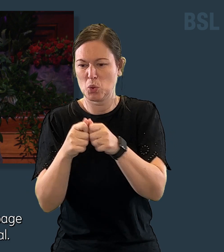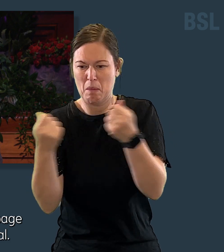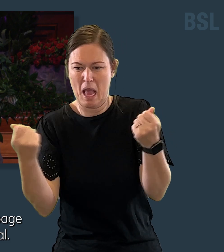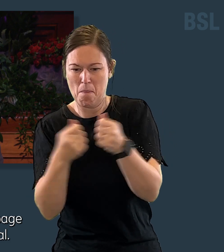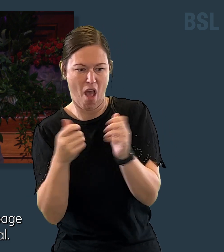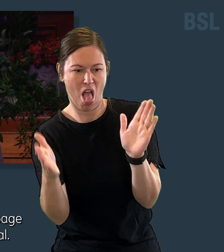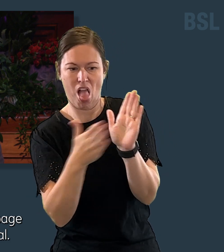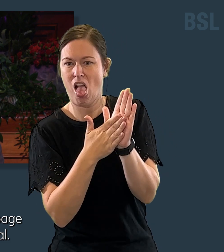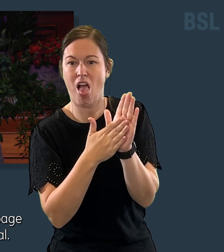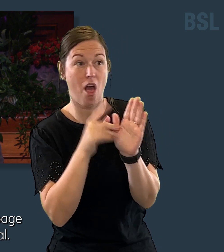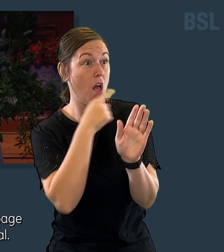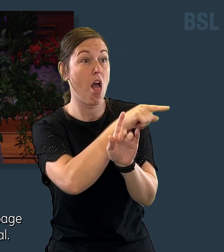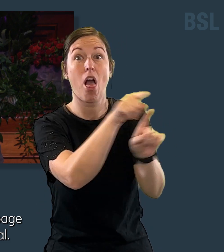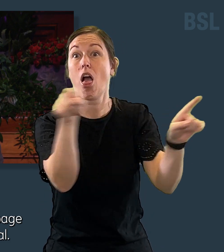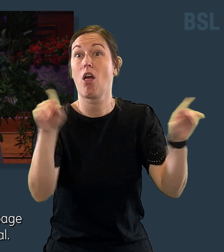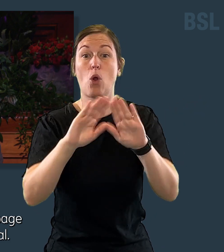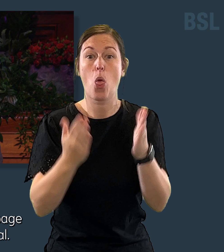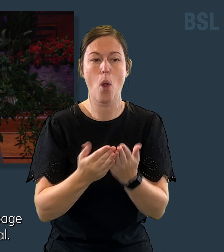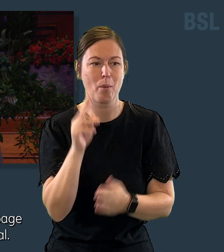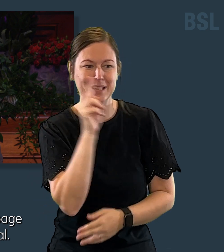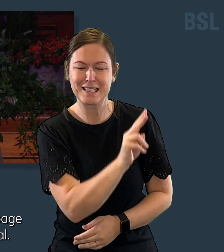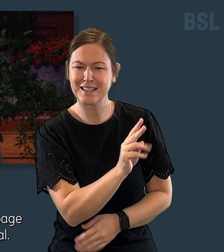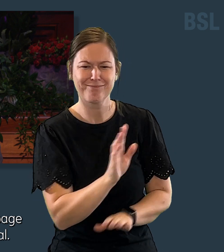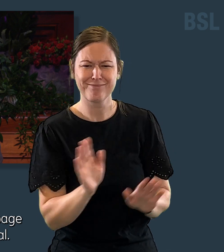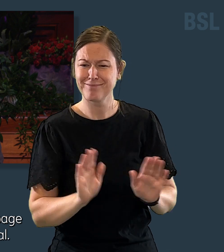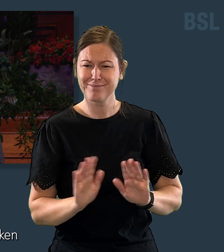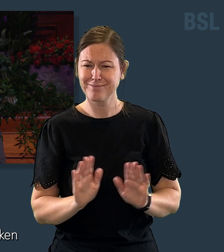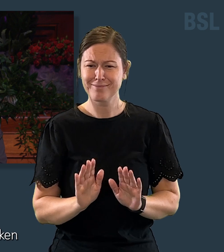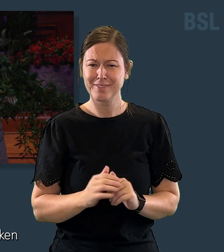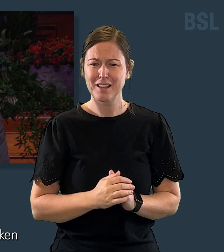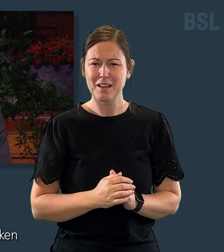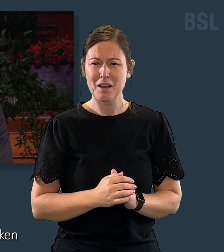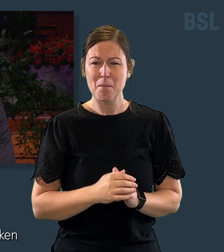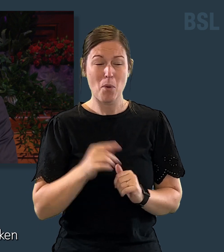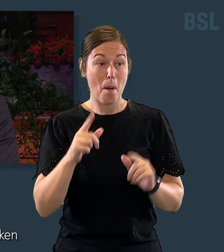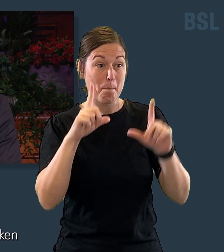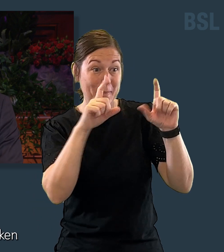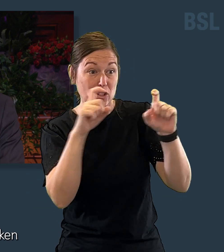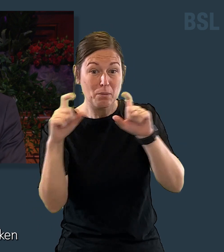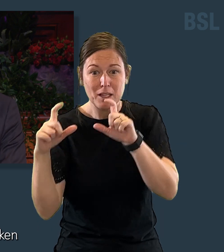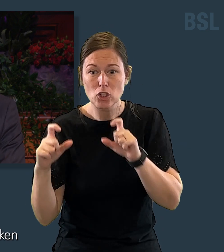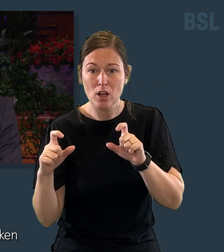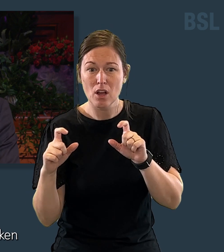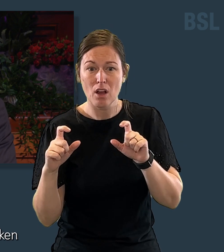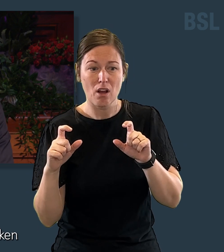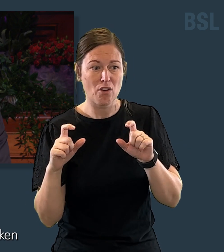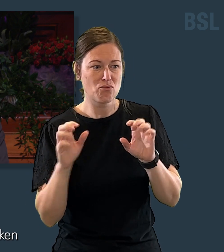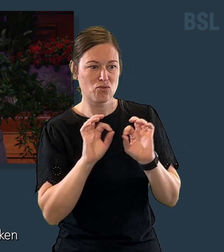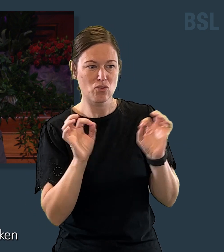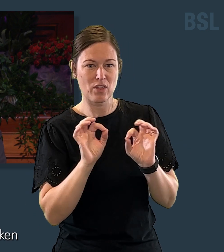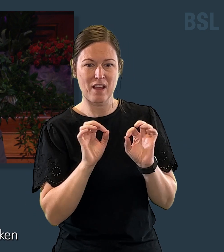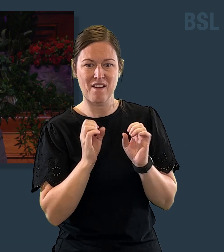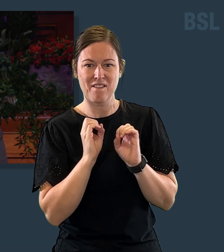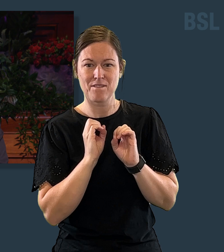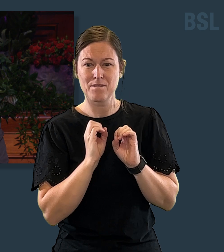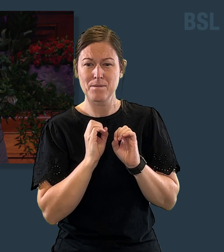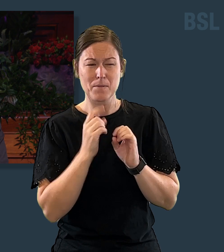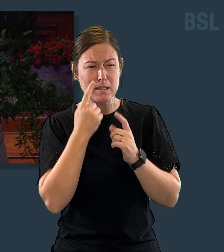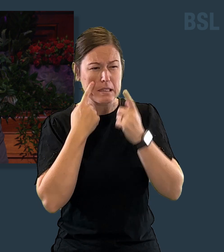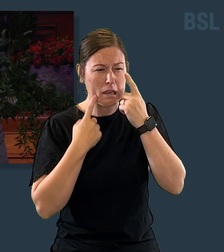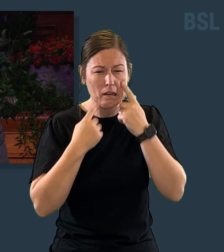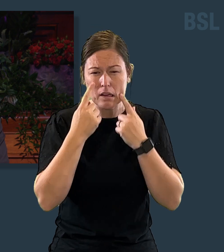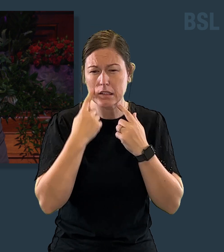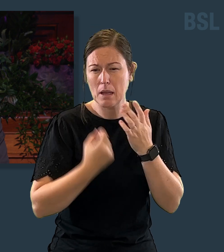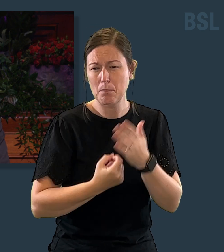page of a newspaper or never go viral, for the pictures that are not taken, of